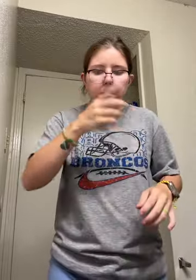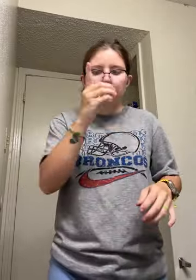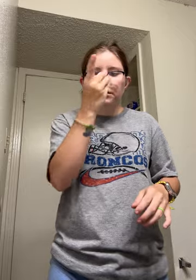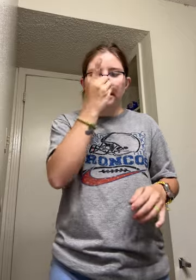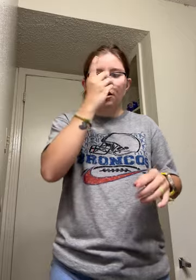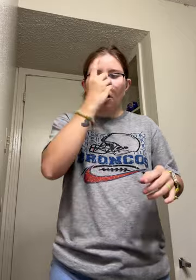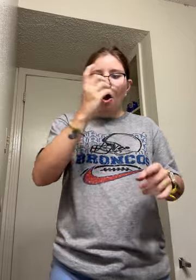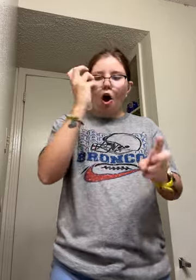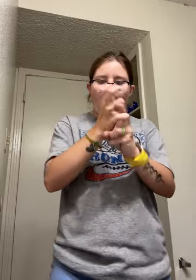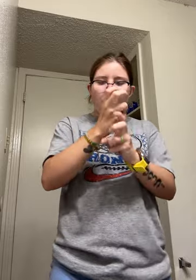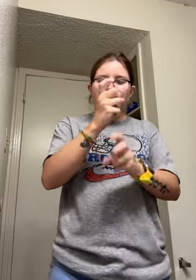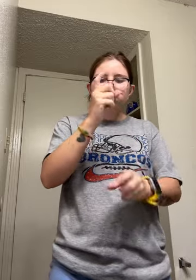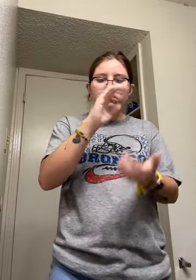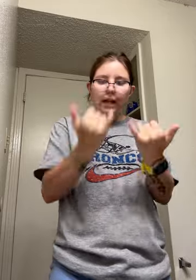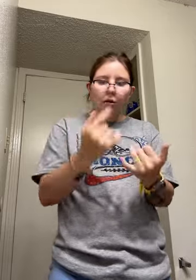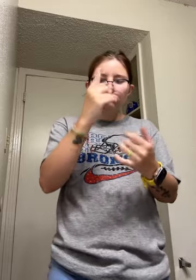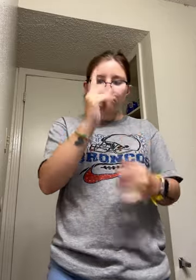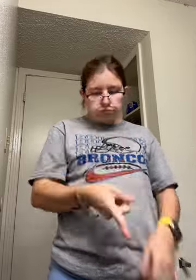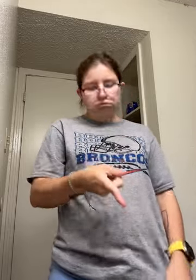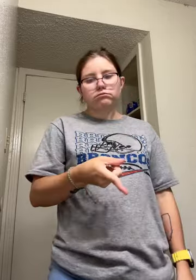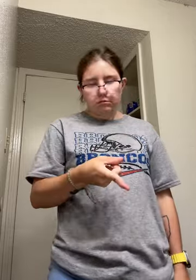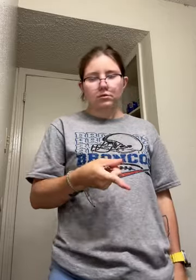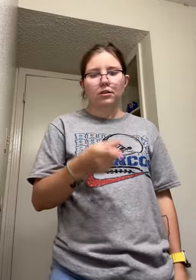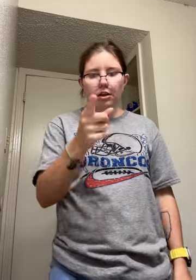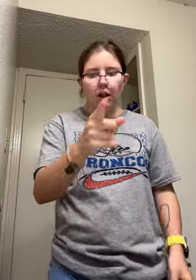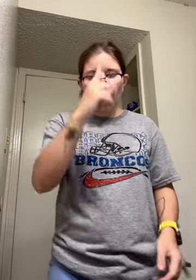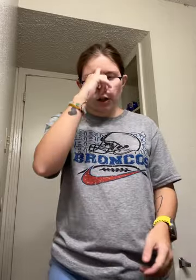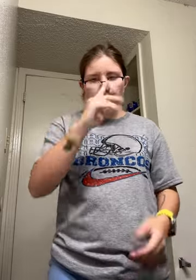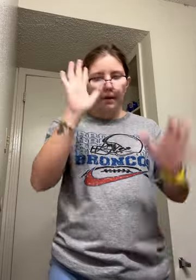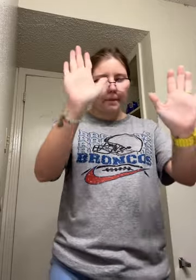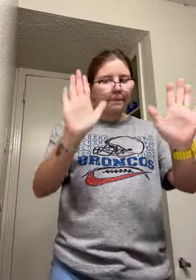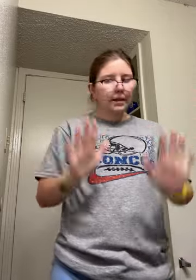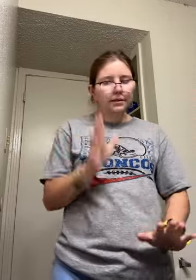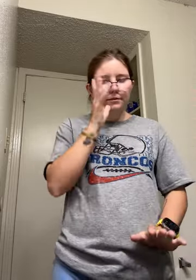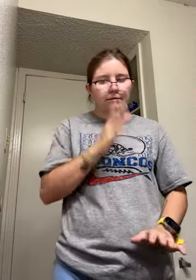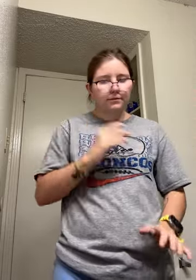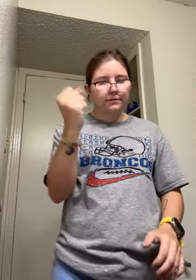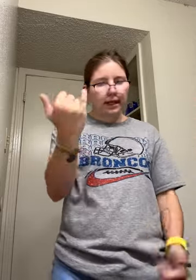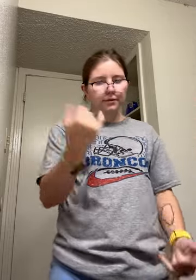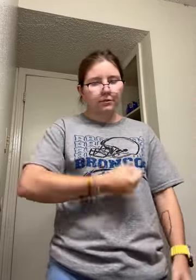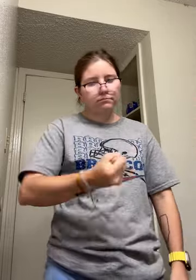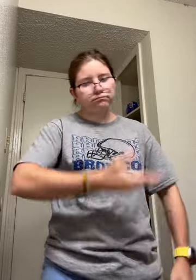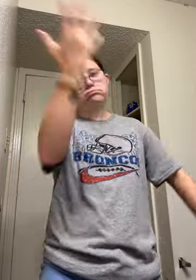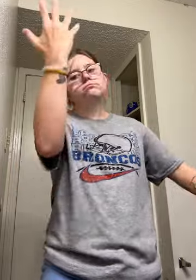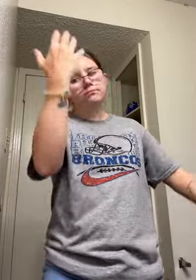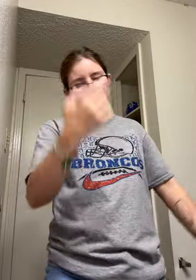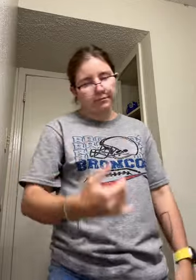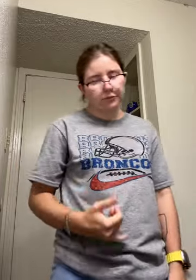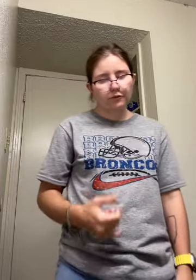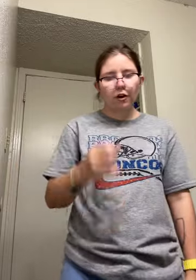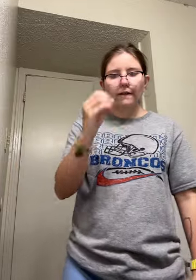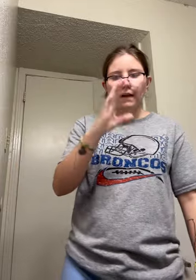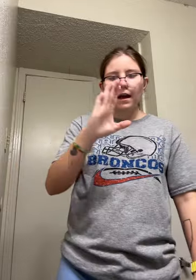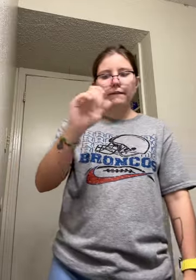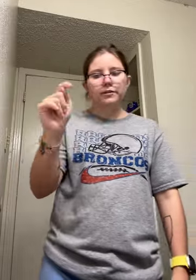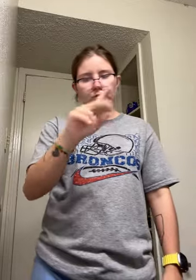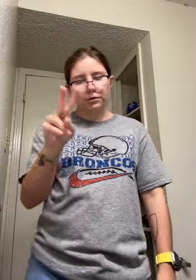it's slow. You thought you had a girl to rock your world. Now you still got a go-jacket. Say 45 to two